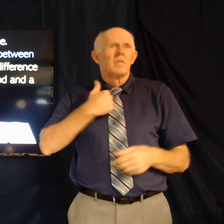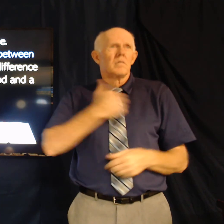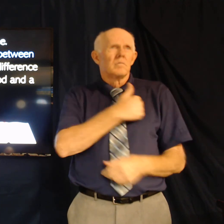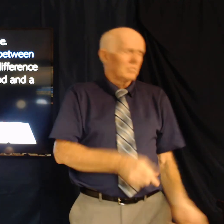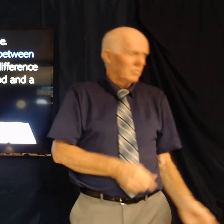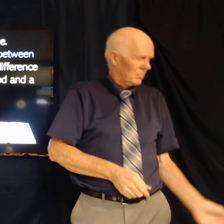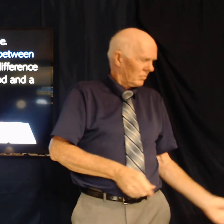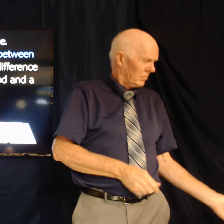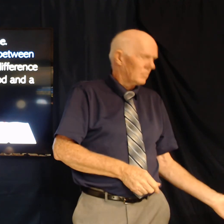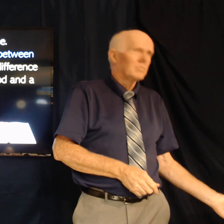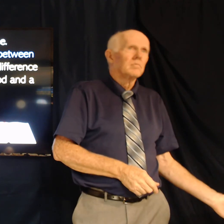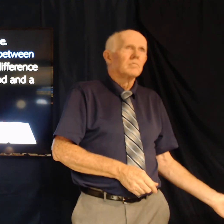And we learn, and He comforts us.